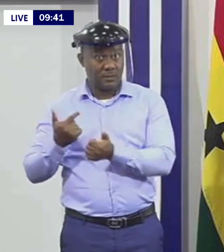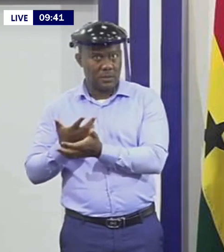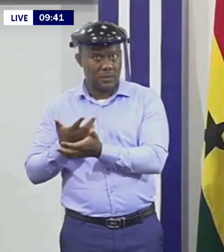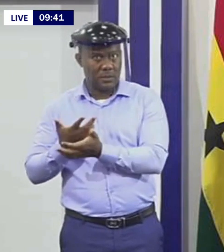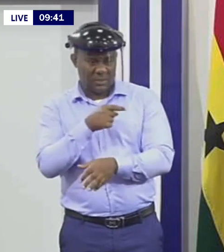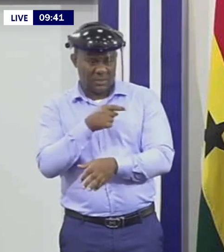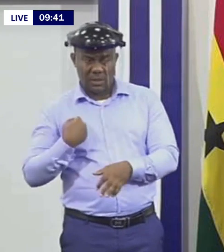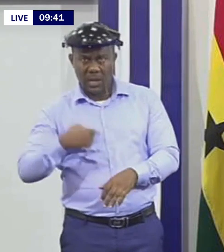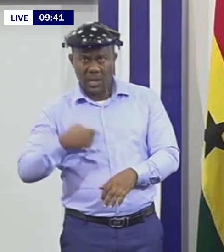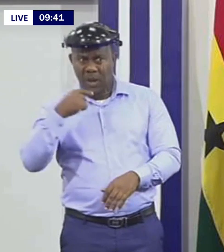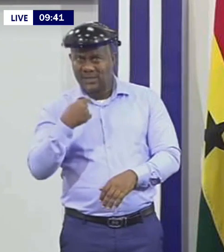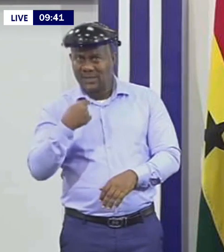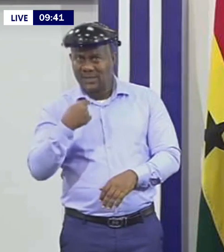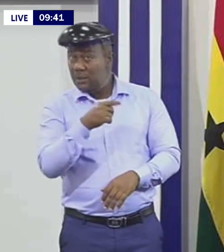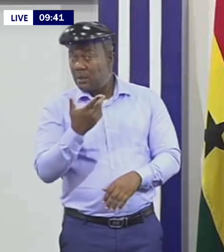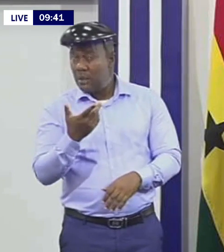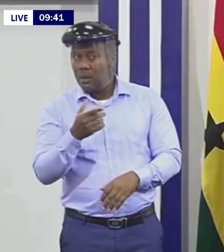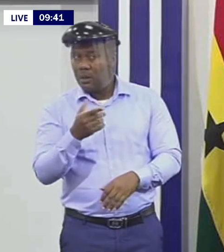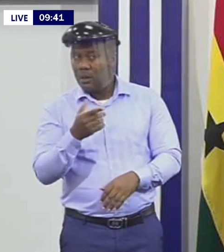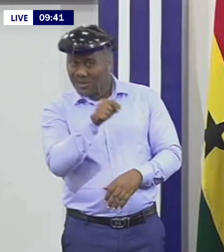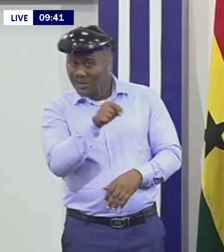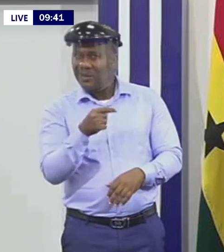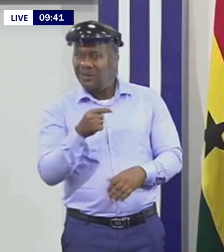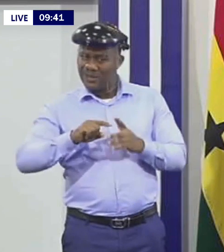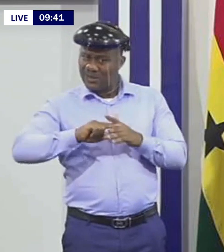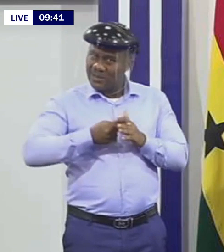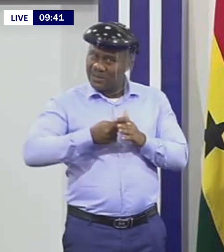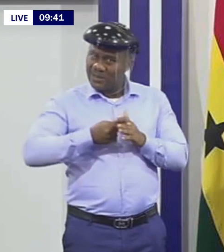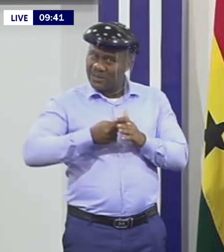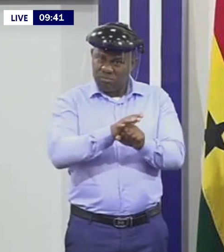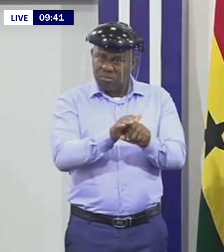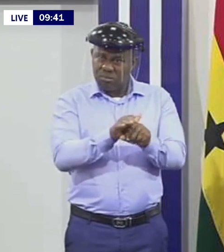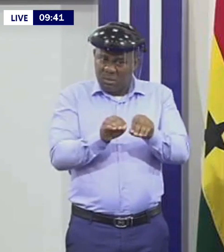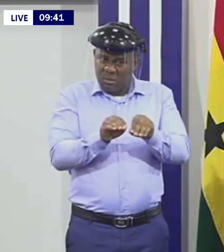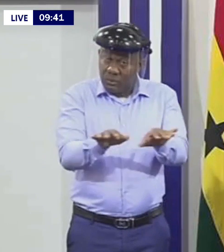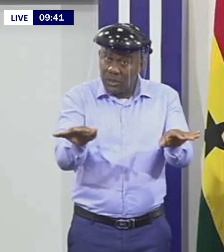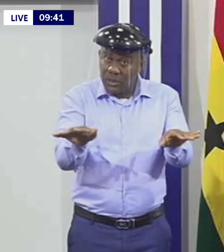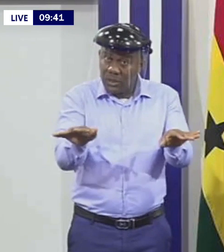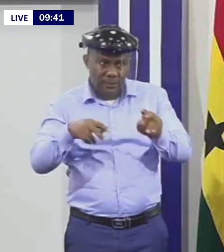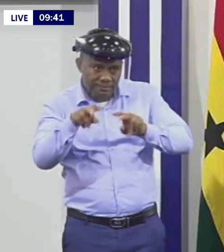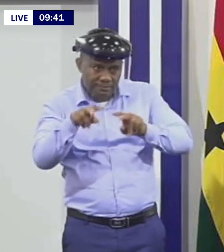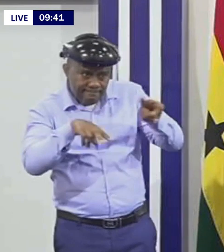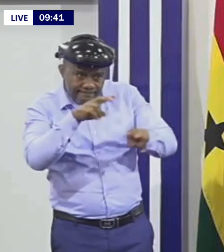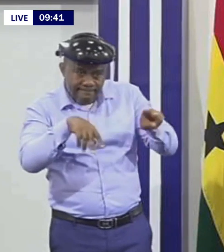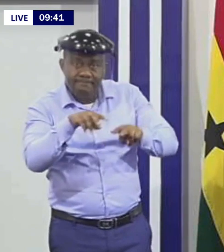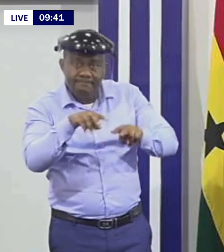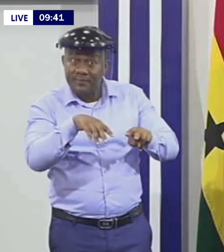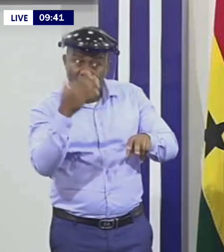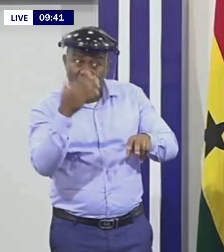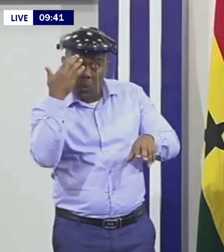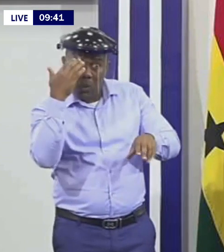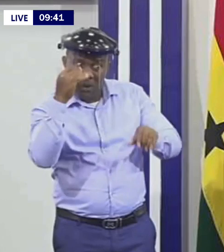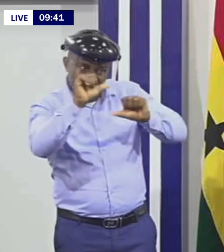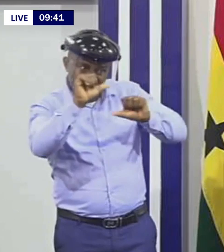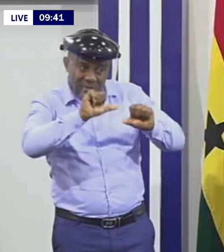infection started and they have had enough time to study virus adequately and you need to use some of their reports. And